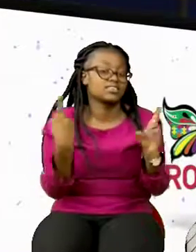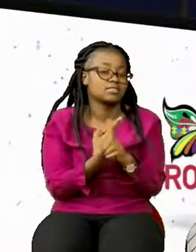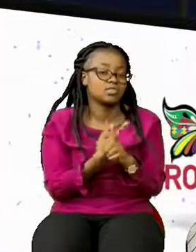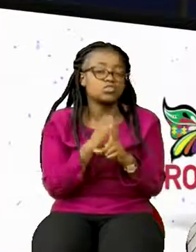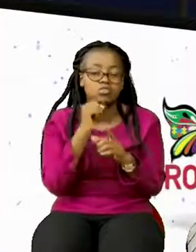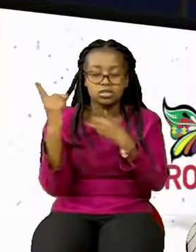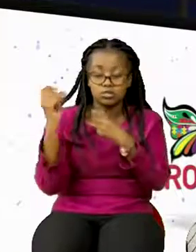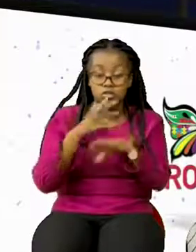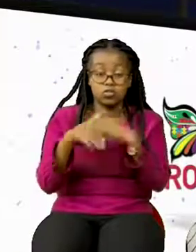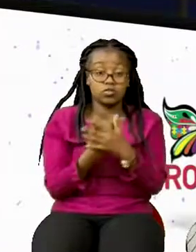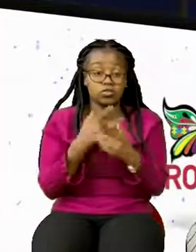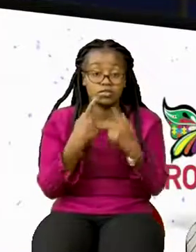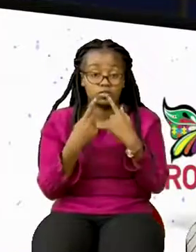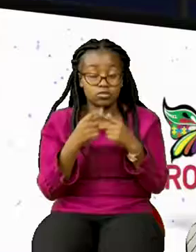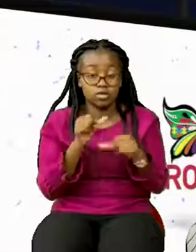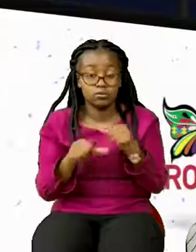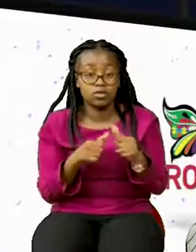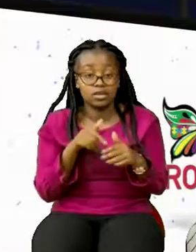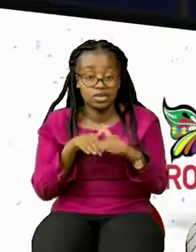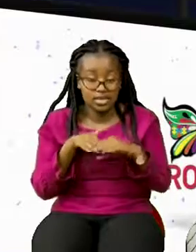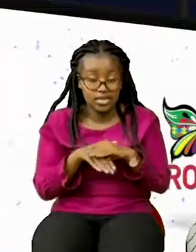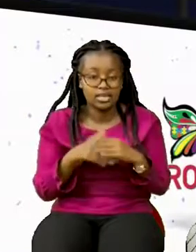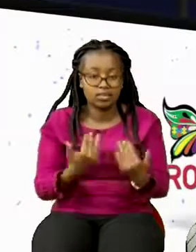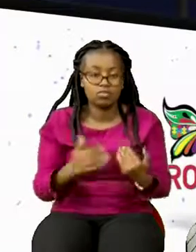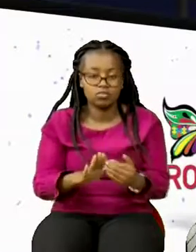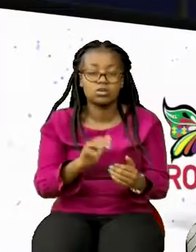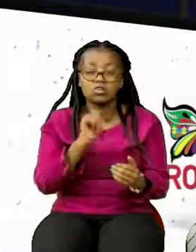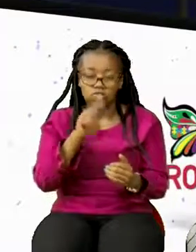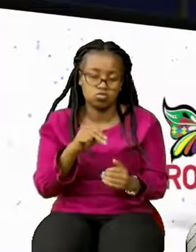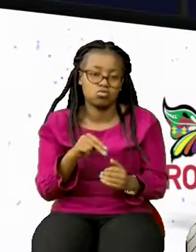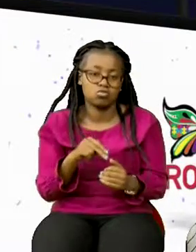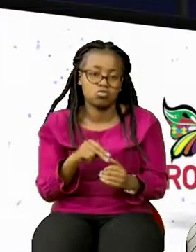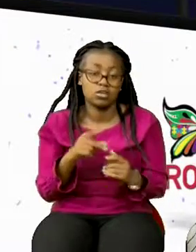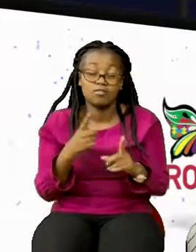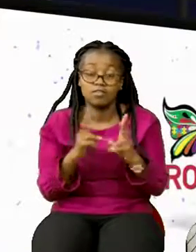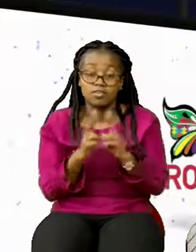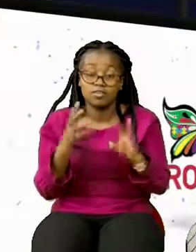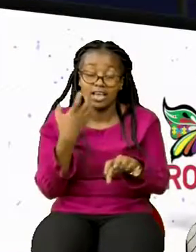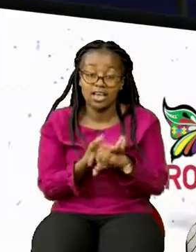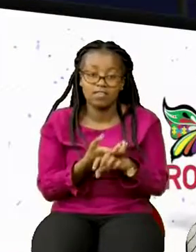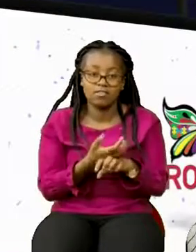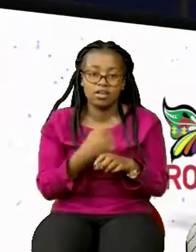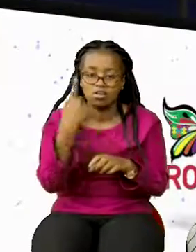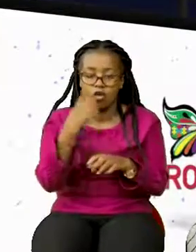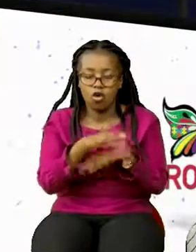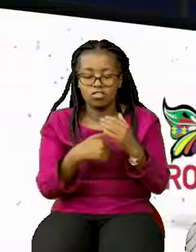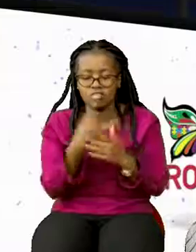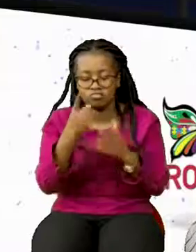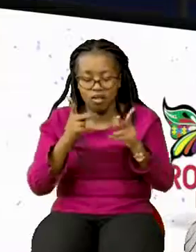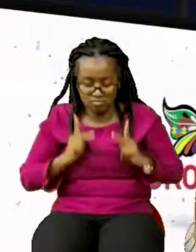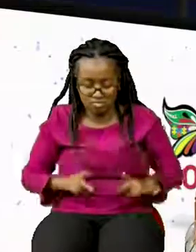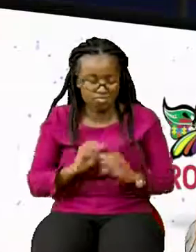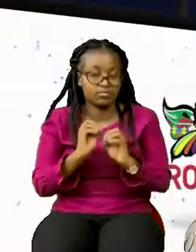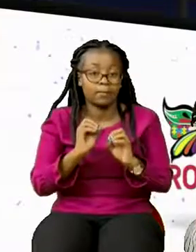expect that all of these things we're talking about are in your child. No, it is not. It is very hard to find all this in one person. It is just